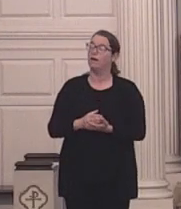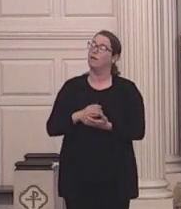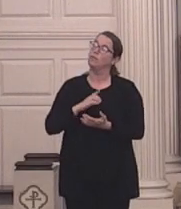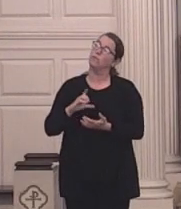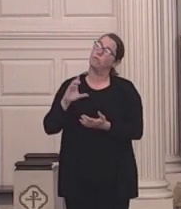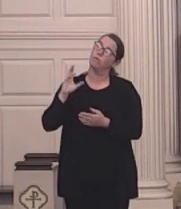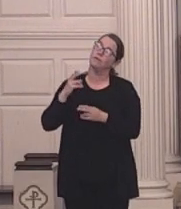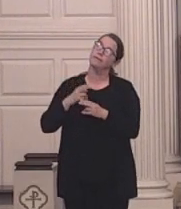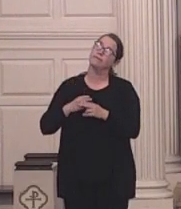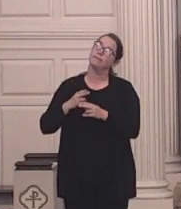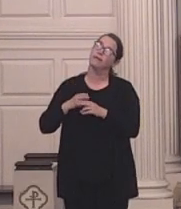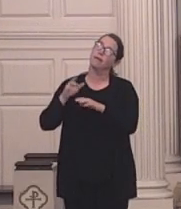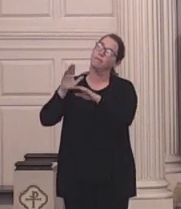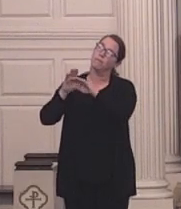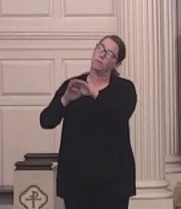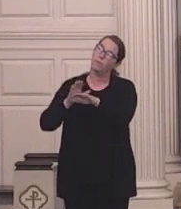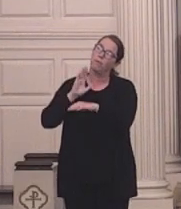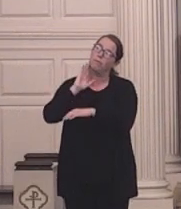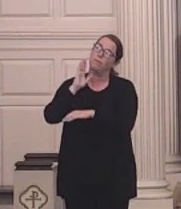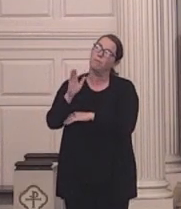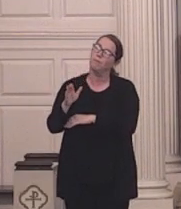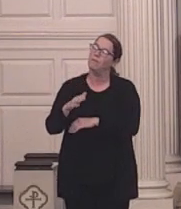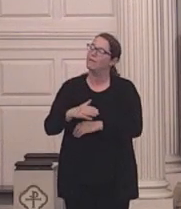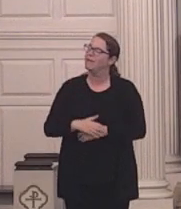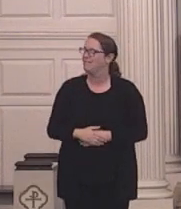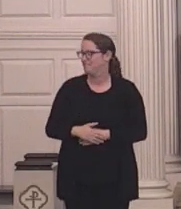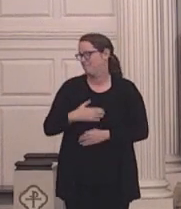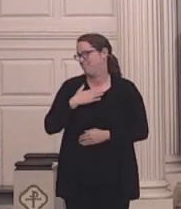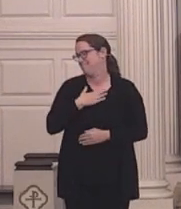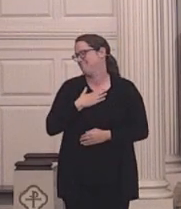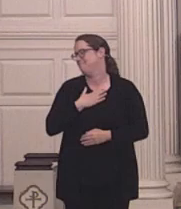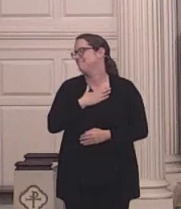call upon the name of the Lord.